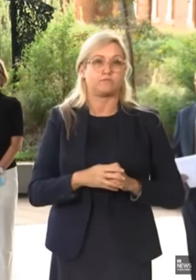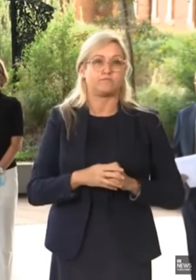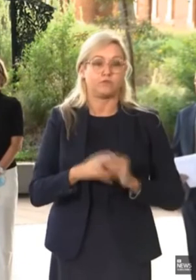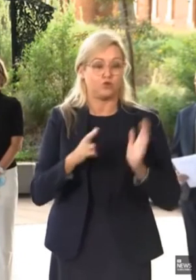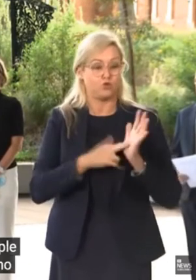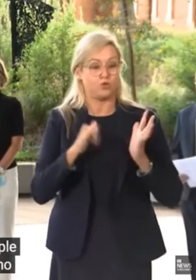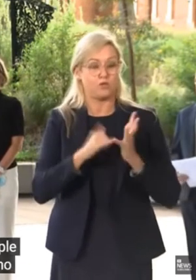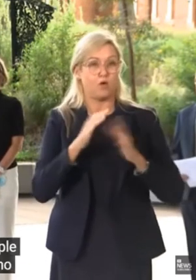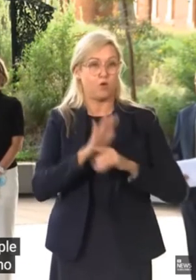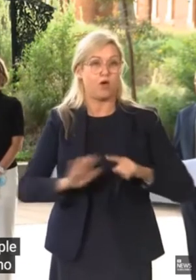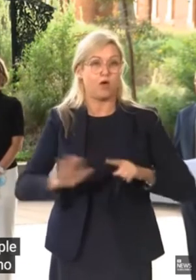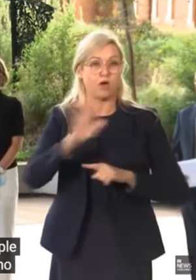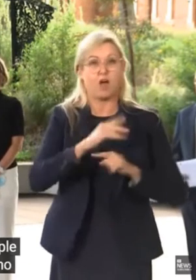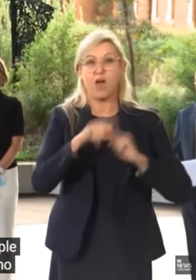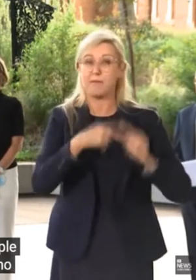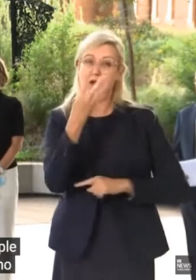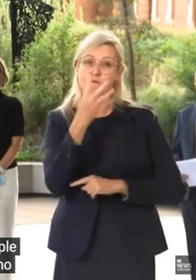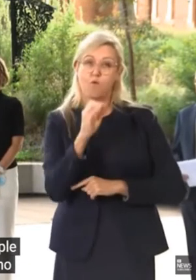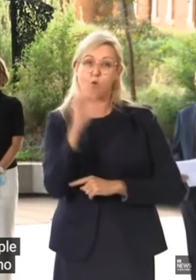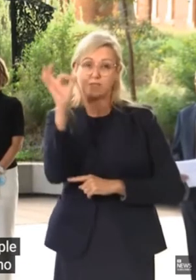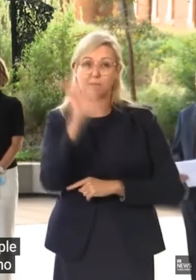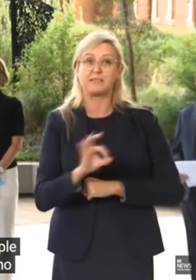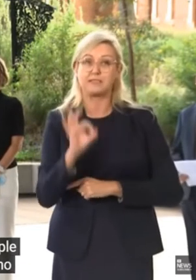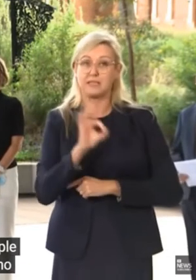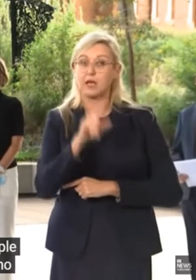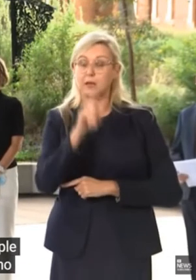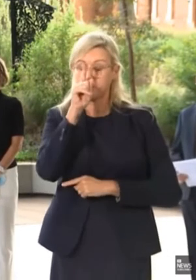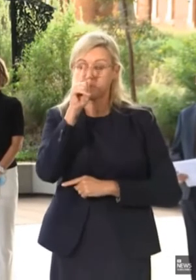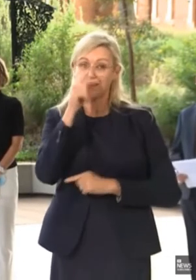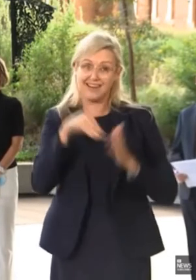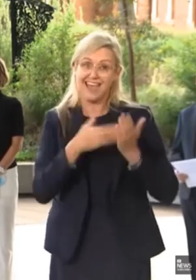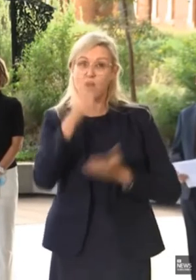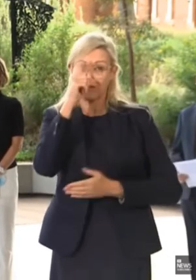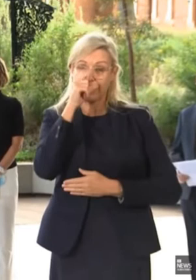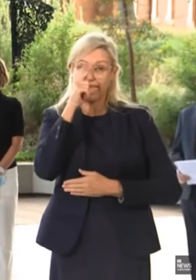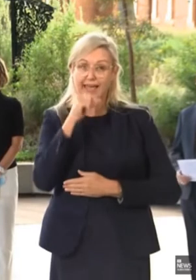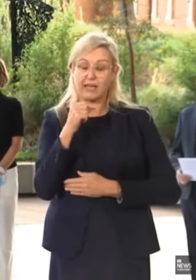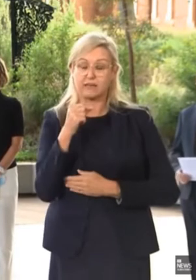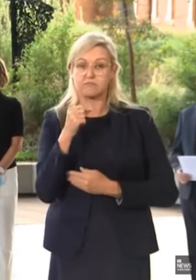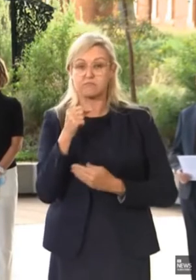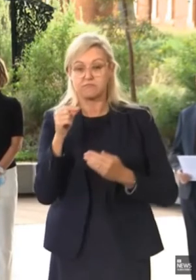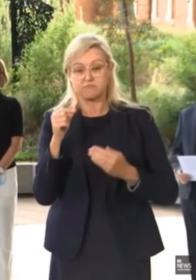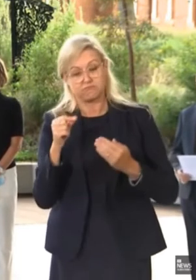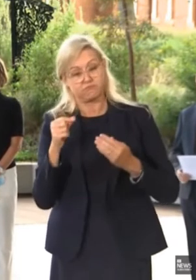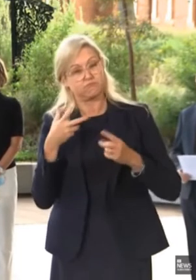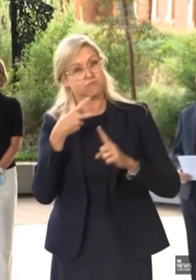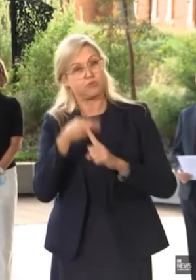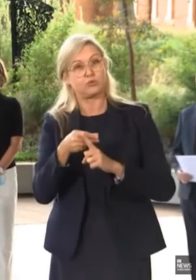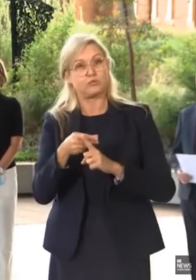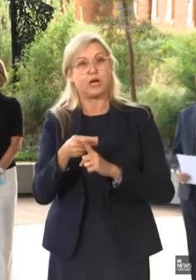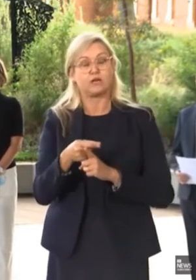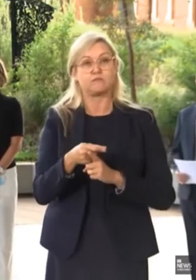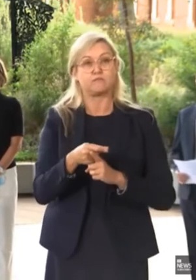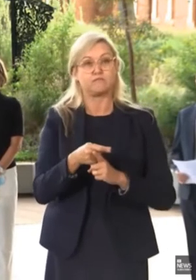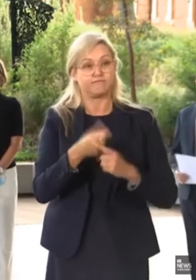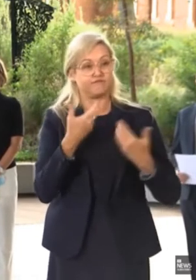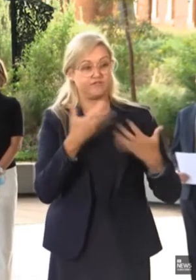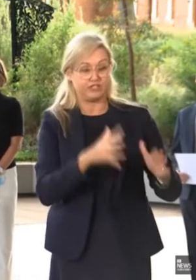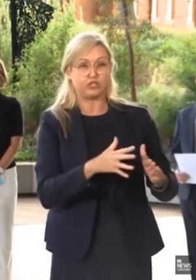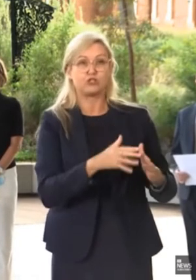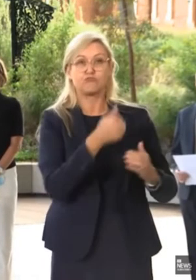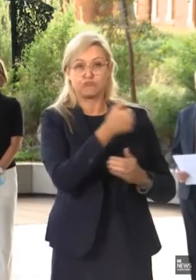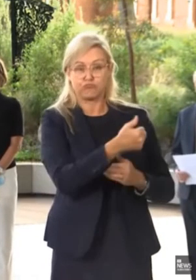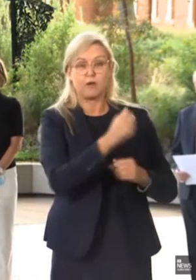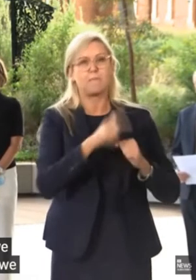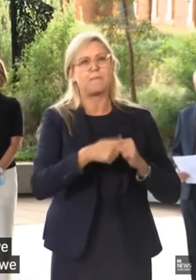New South Wales who are eligible for that third dose booster shot have gone out and received it, but we need to continue